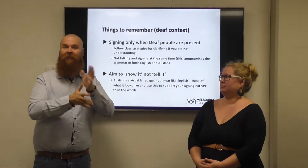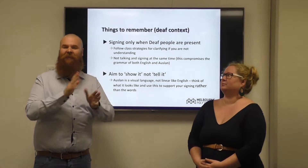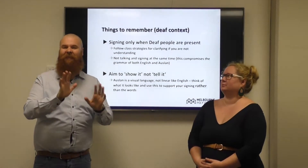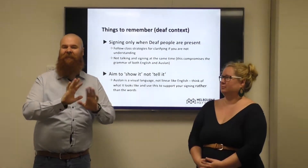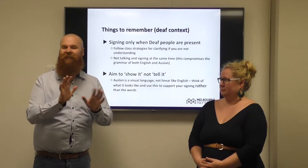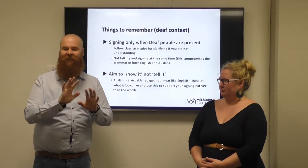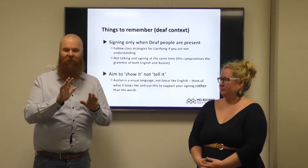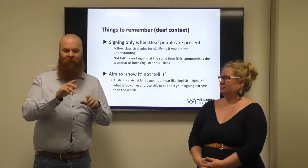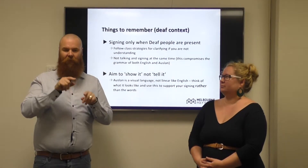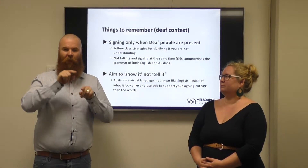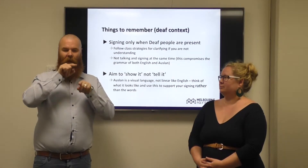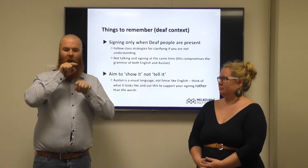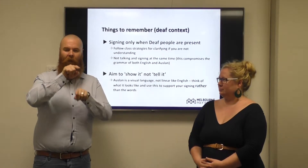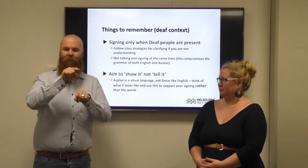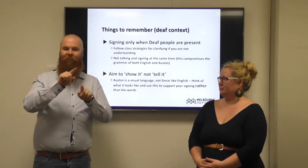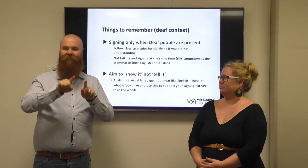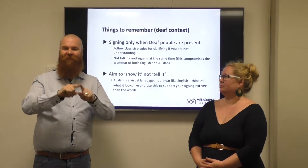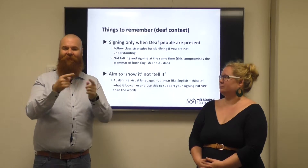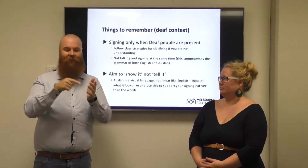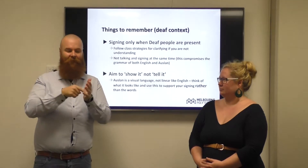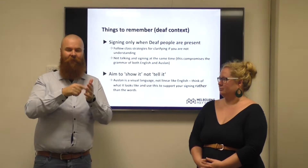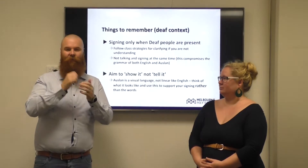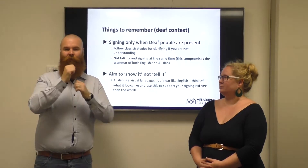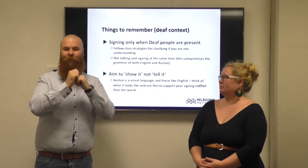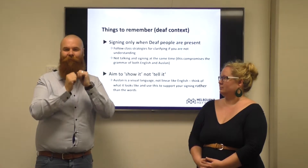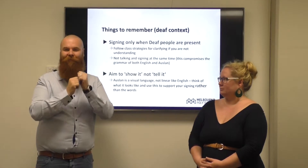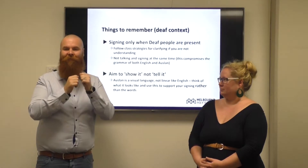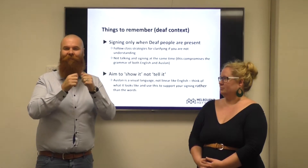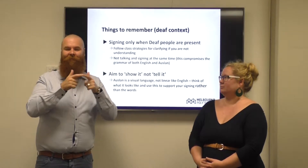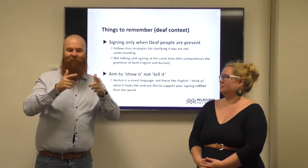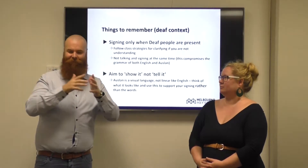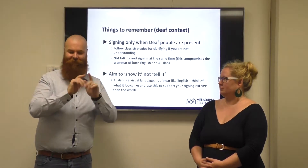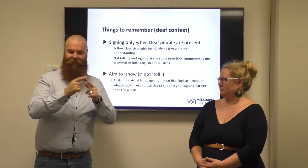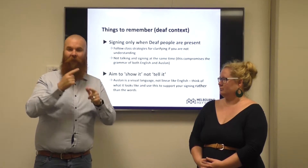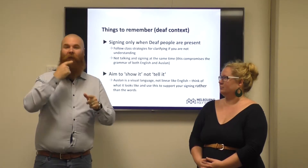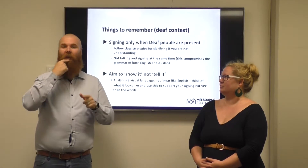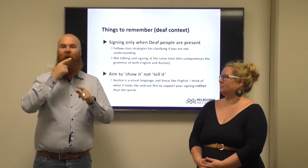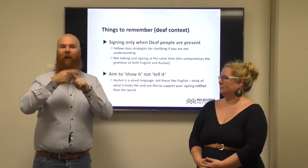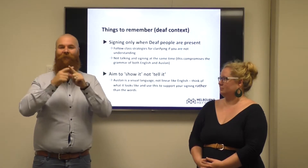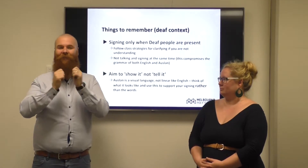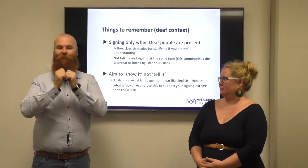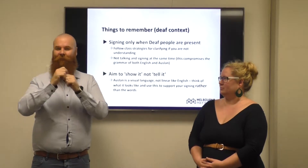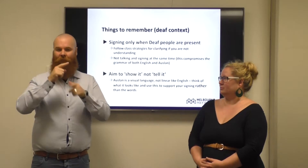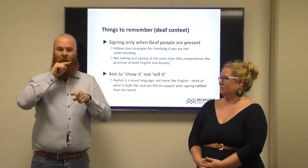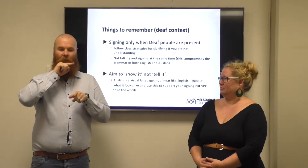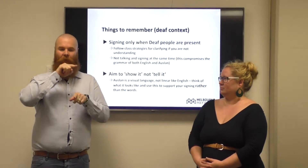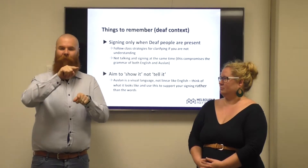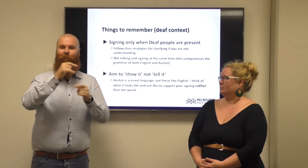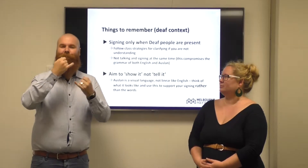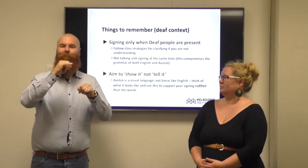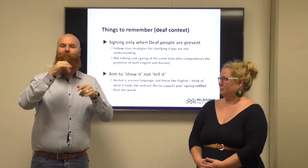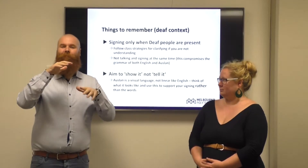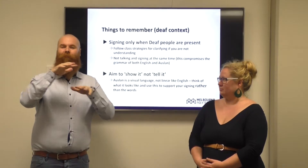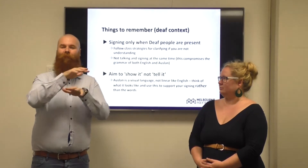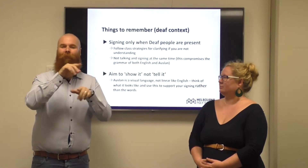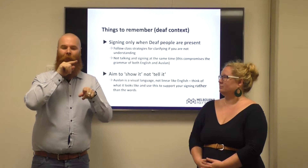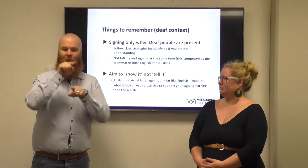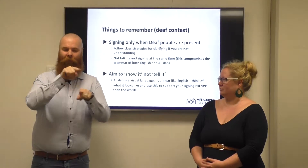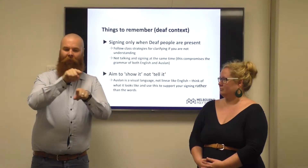And really, signing and speaking at the same time is not encouraged. The two languages, English and Auslan, have different structures, and you